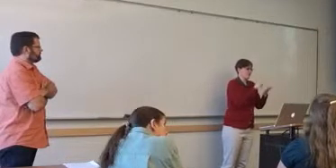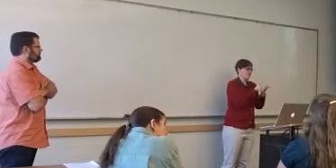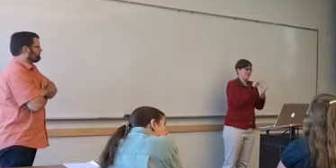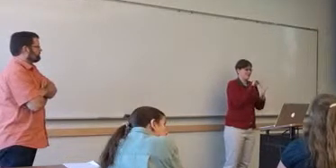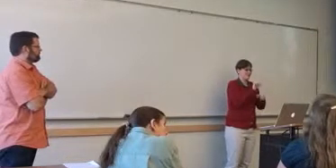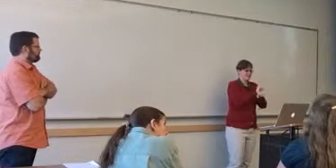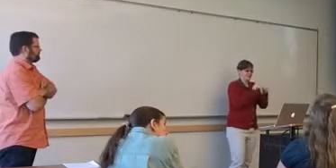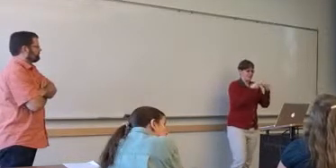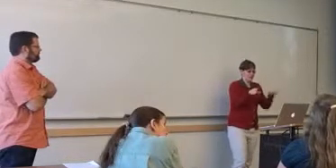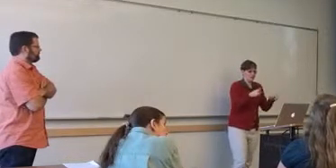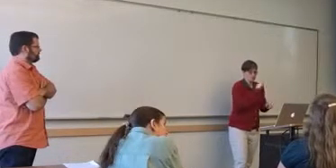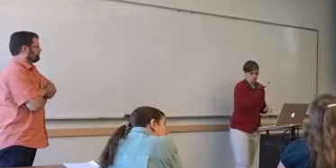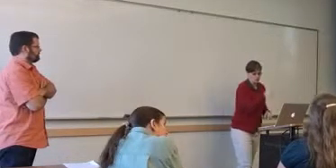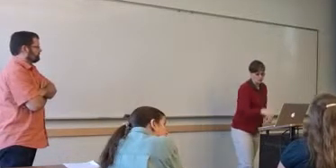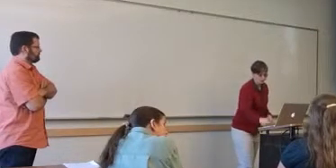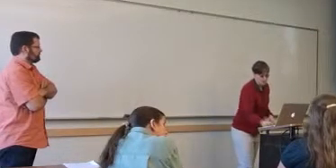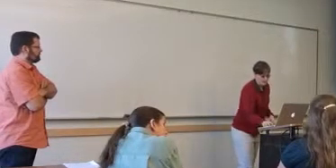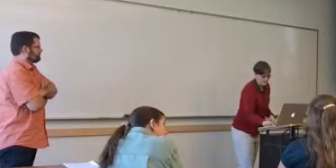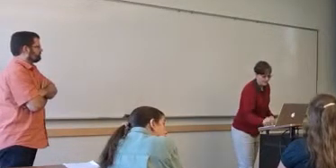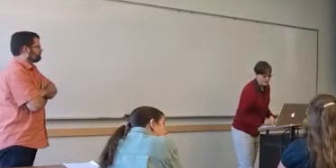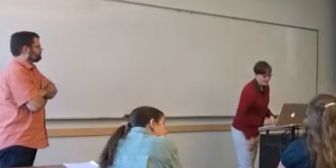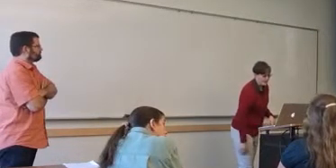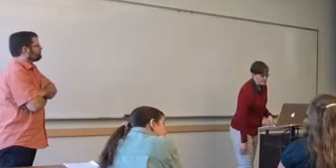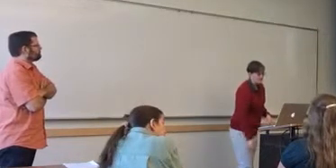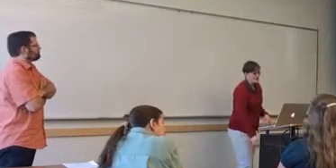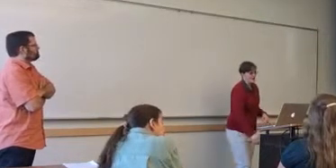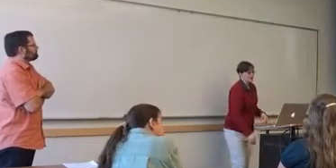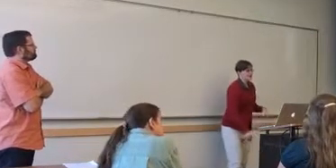notation. But this is how Stokey was proving that ASL is a language.